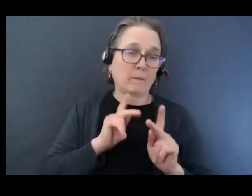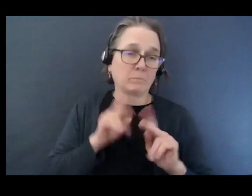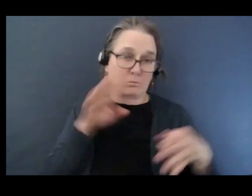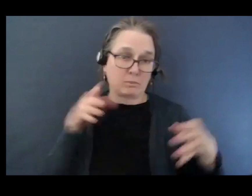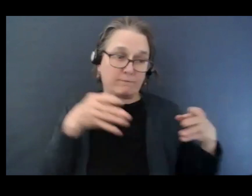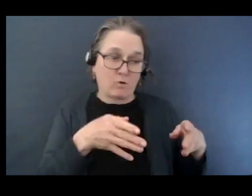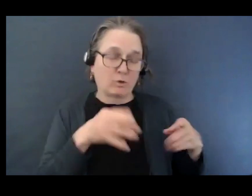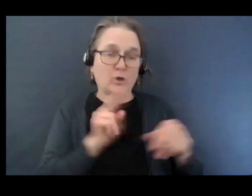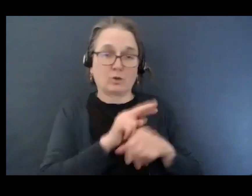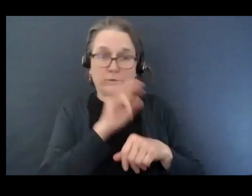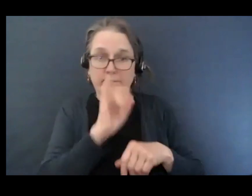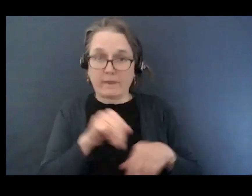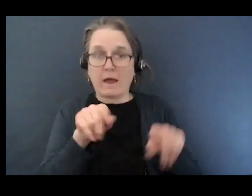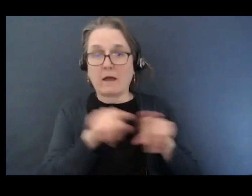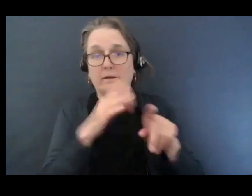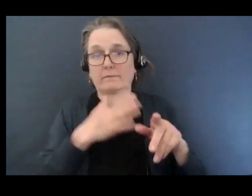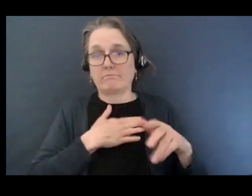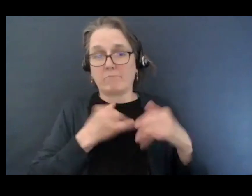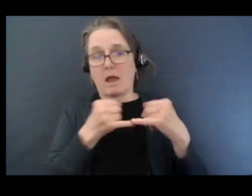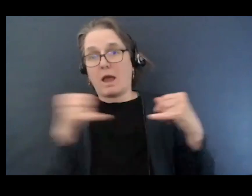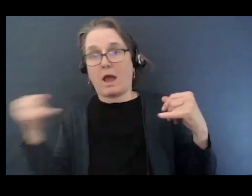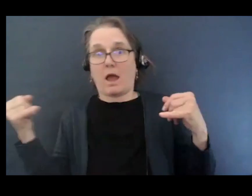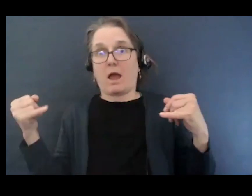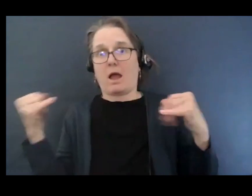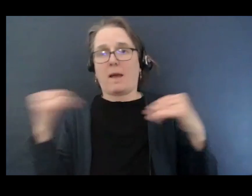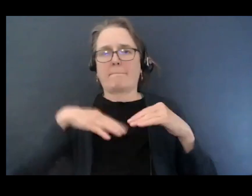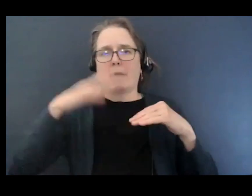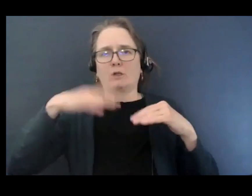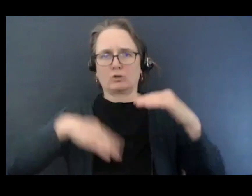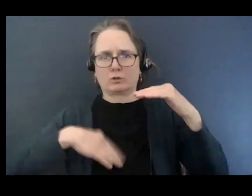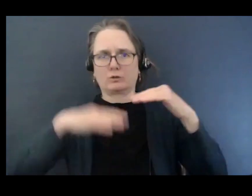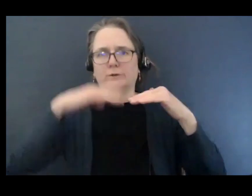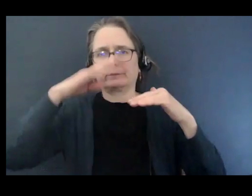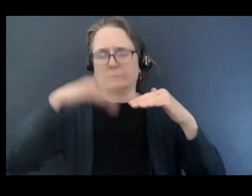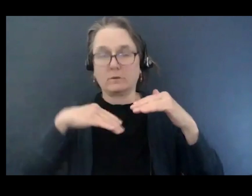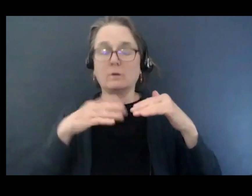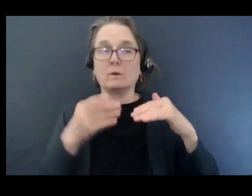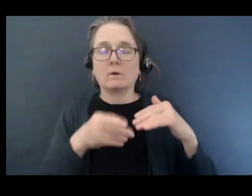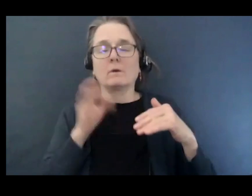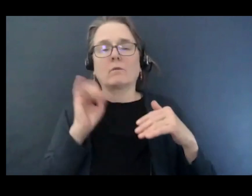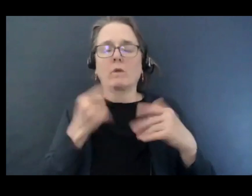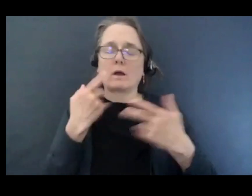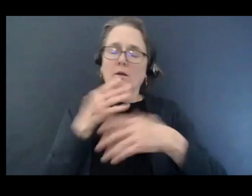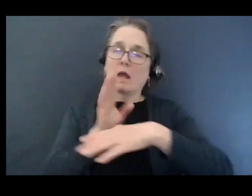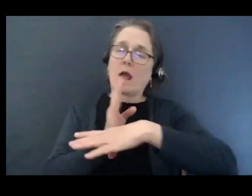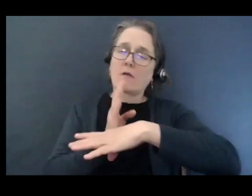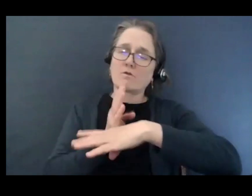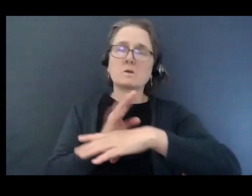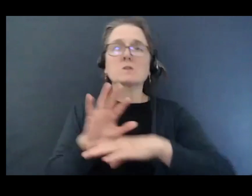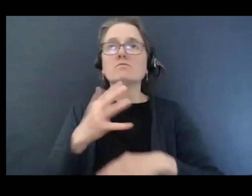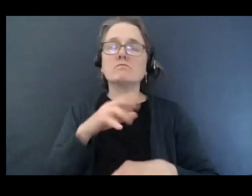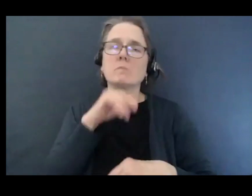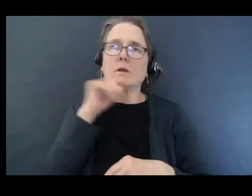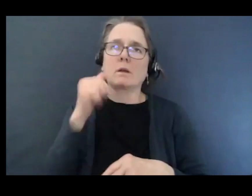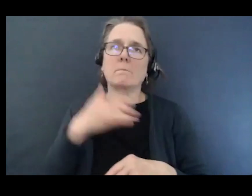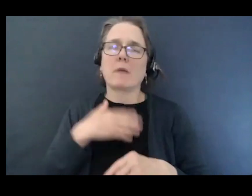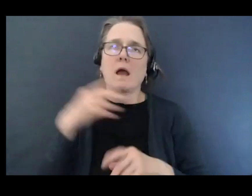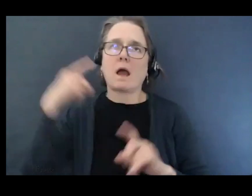your metric. But so I'm not wedded to average as the key metric, but I am